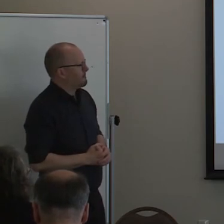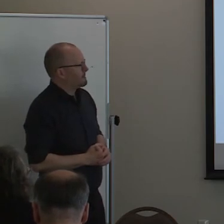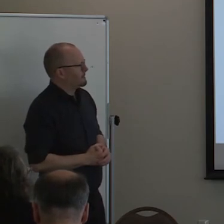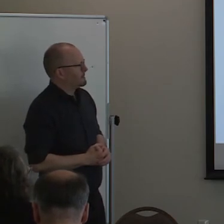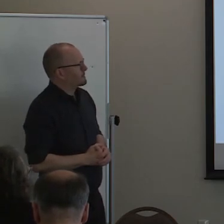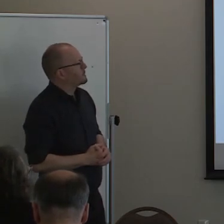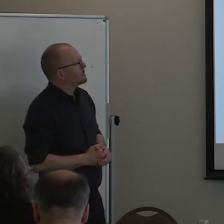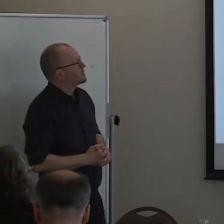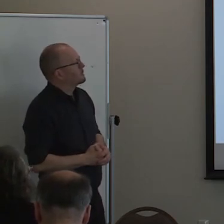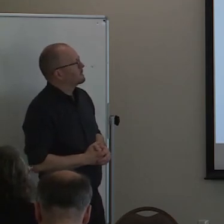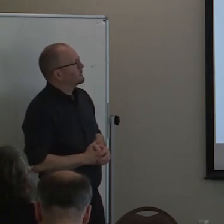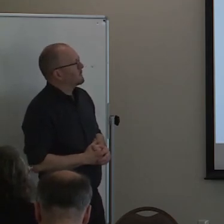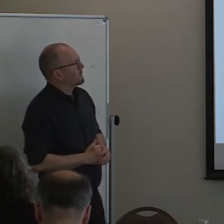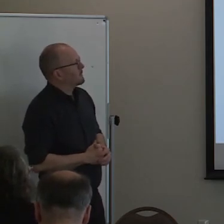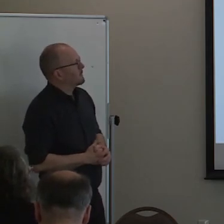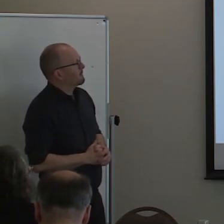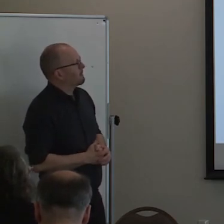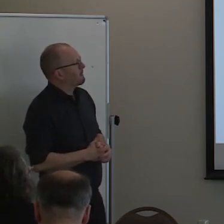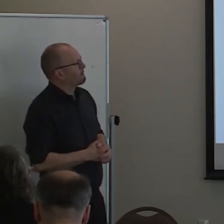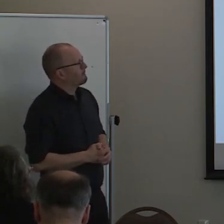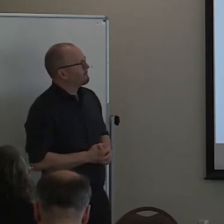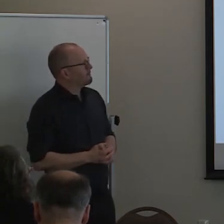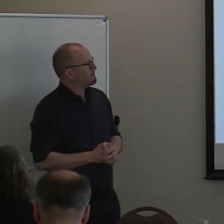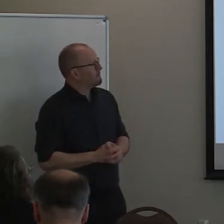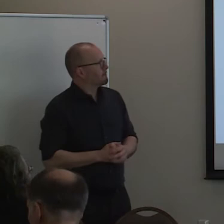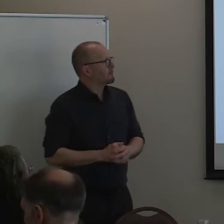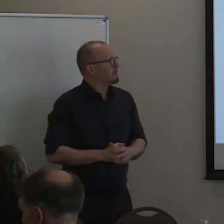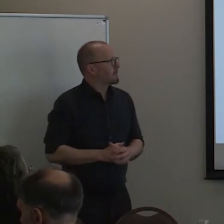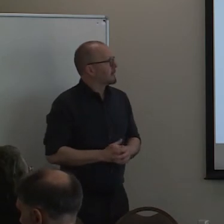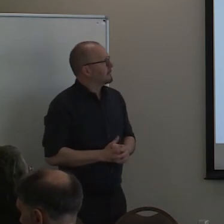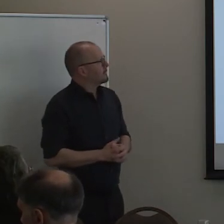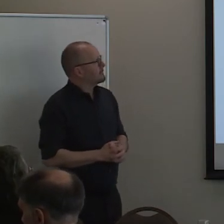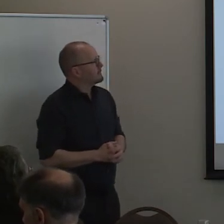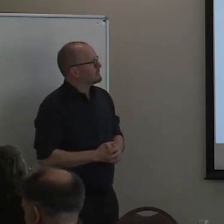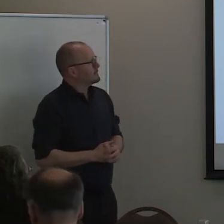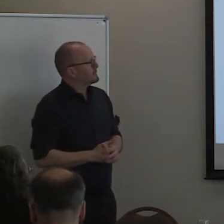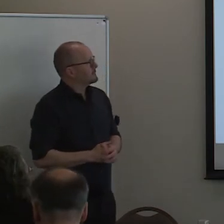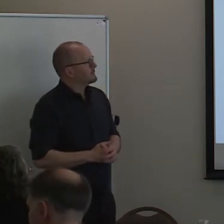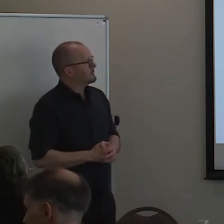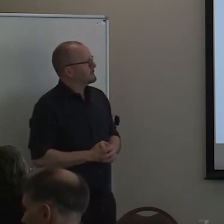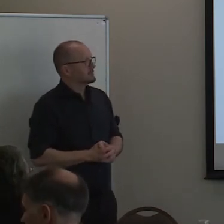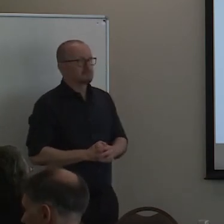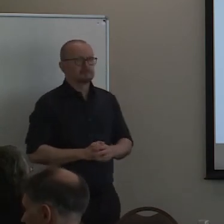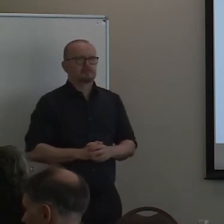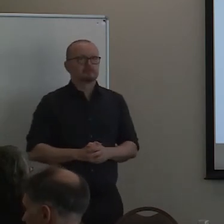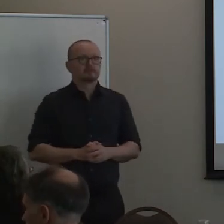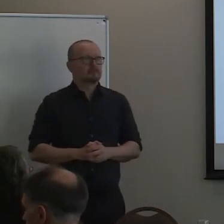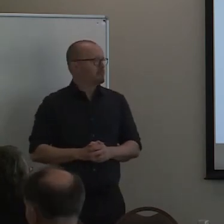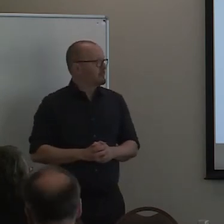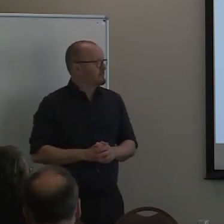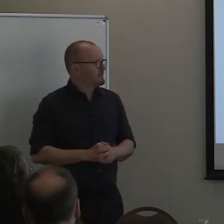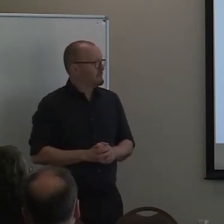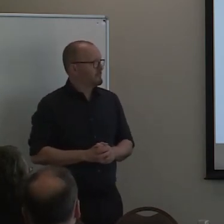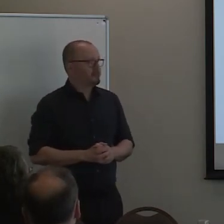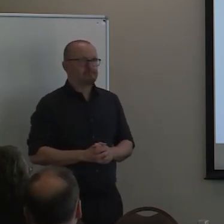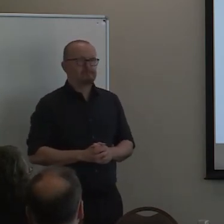Right. So why are we looking at the Silicon Valley story? This is a quote from Dr. Jess Berenson-Shaw,